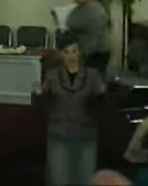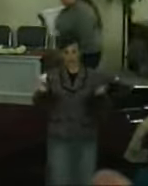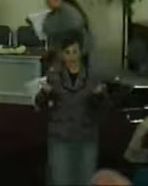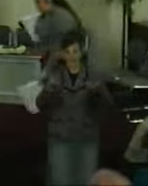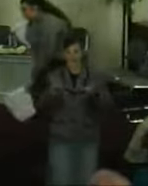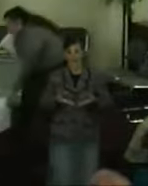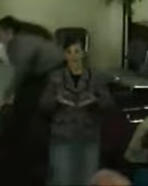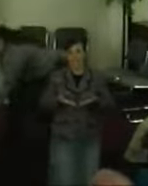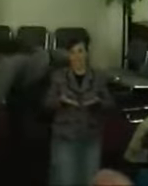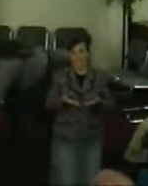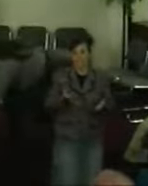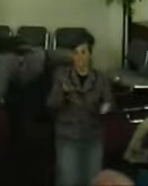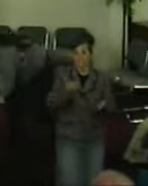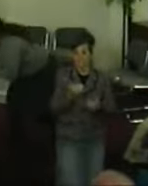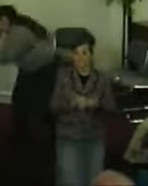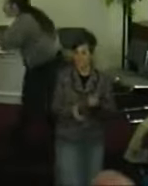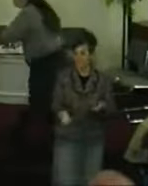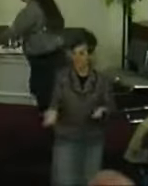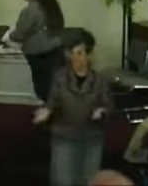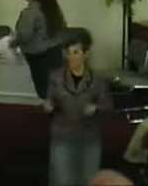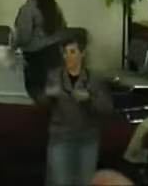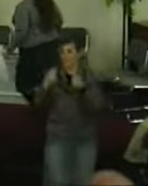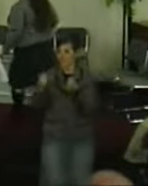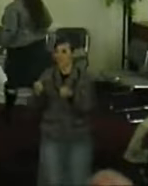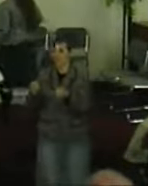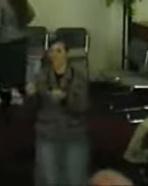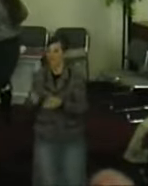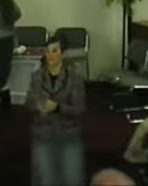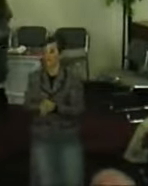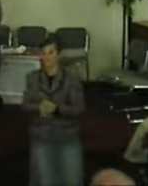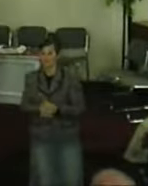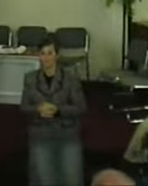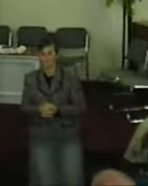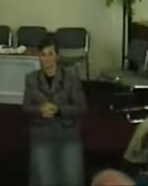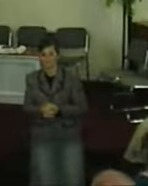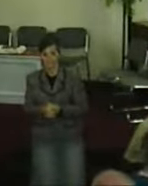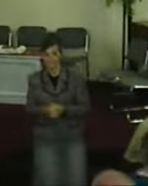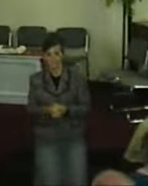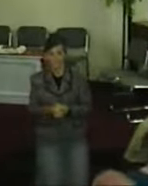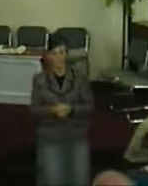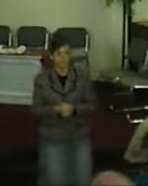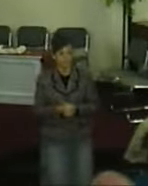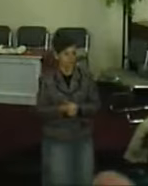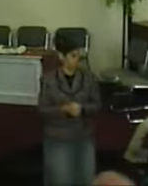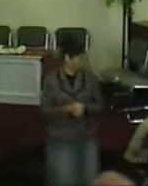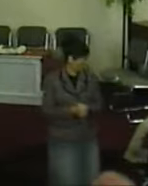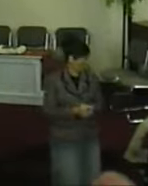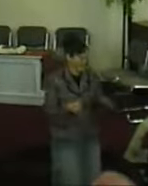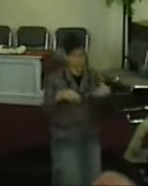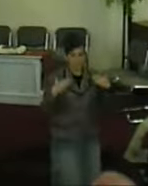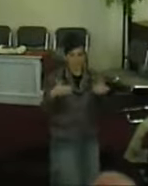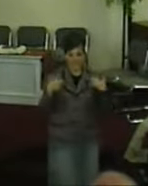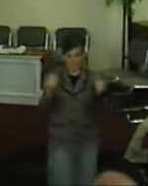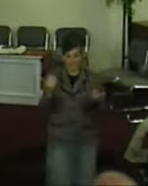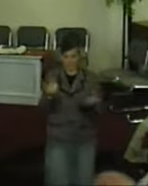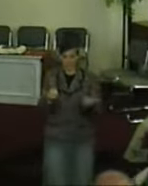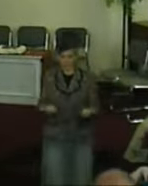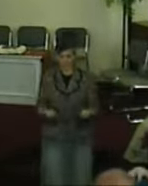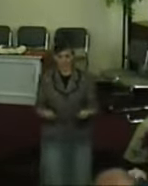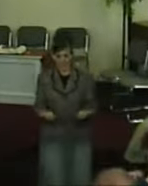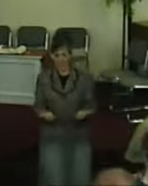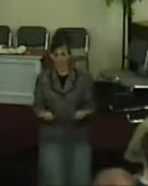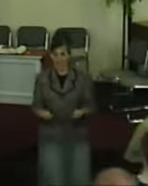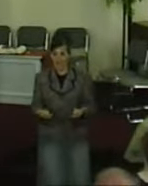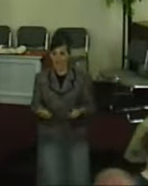have something to give. Amen. There might have been a time that you didn't, but I'm glad tonight I do. Maybe you